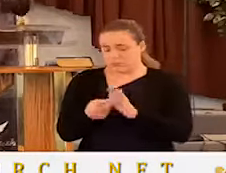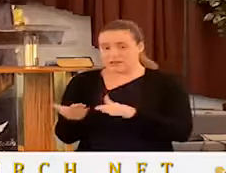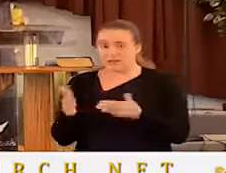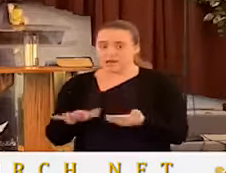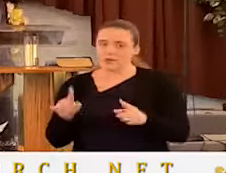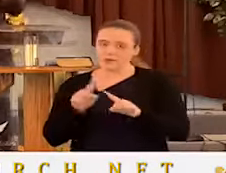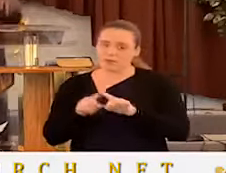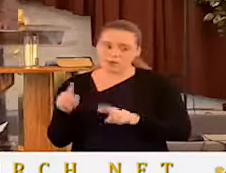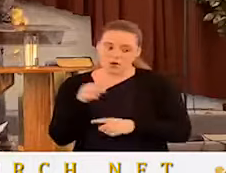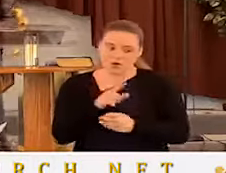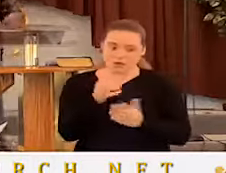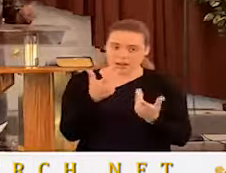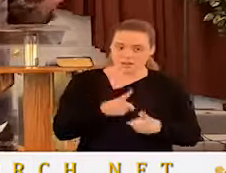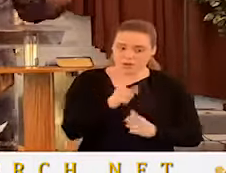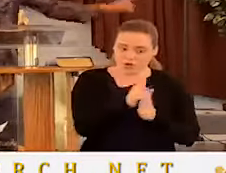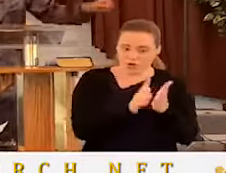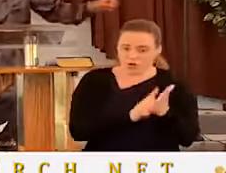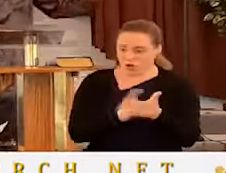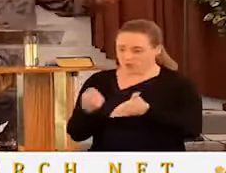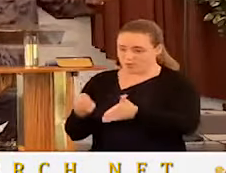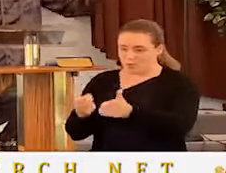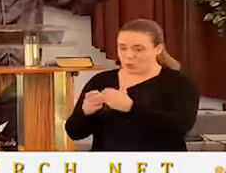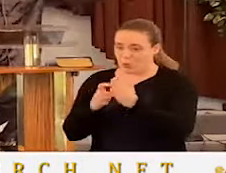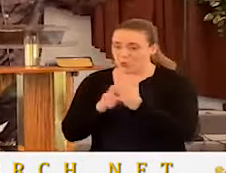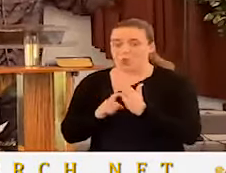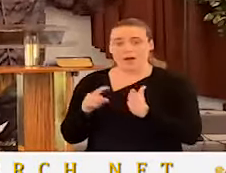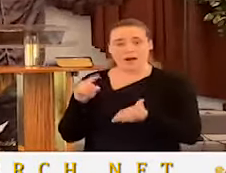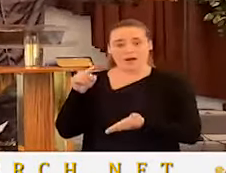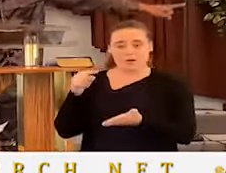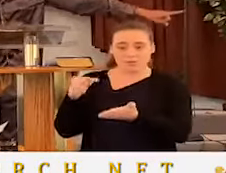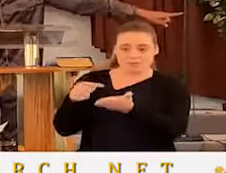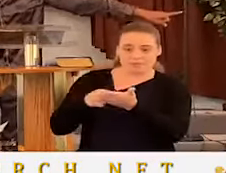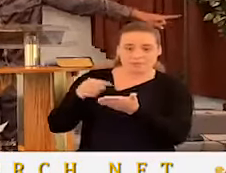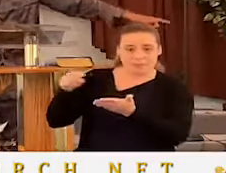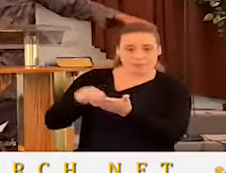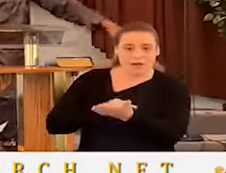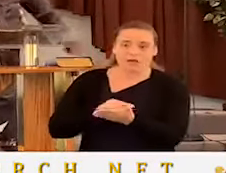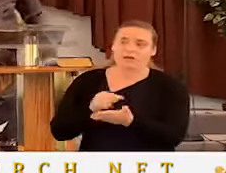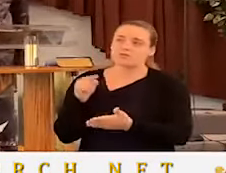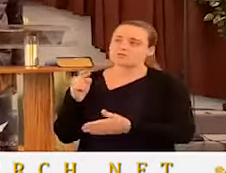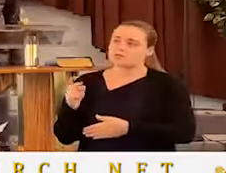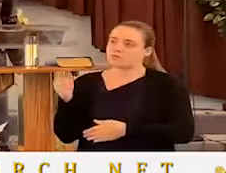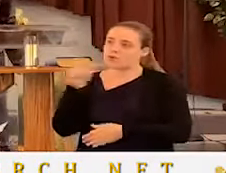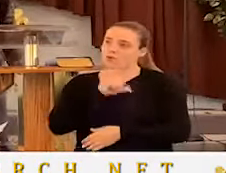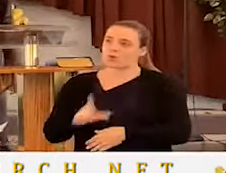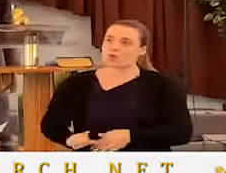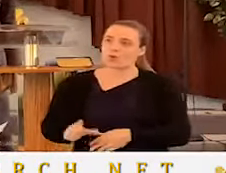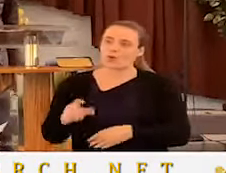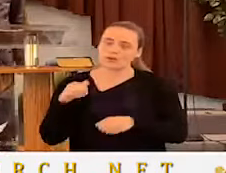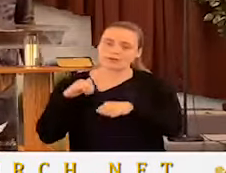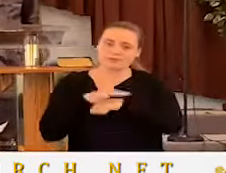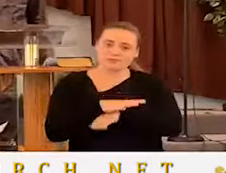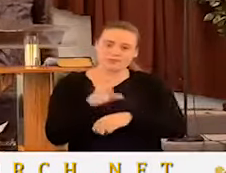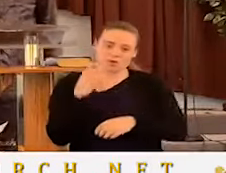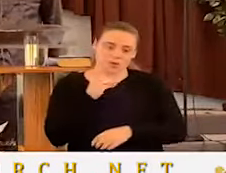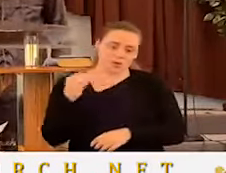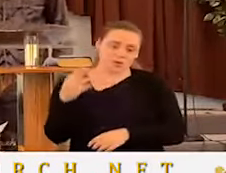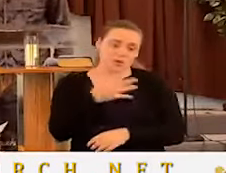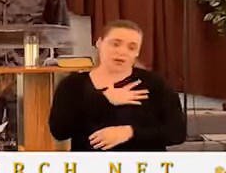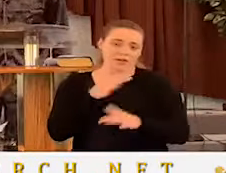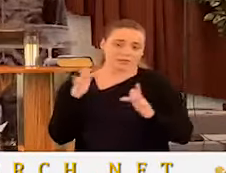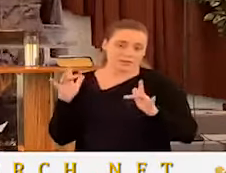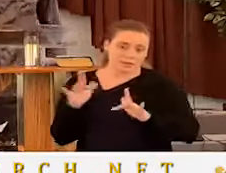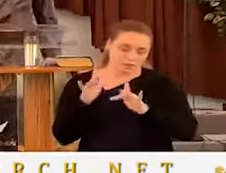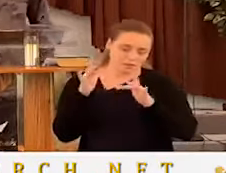law demanded justice, love said grace and mercy. John 3:16 says, for God